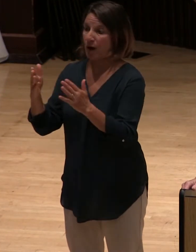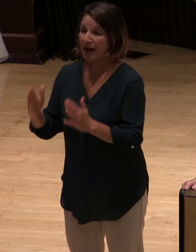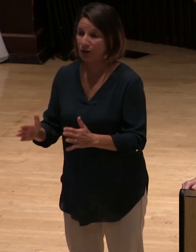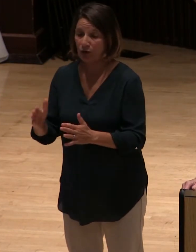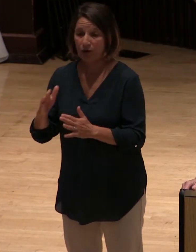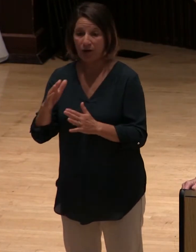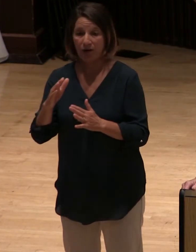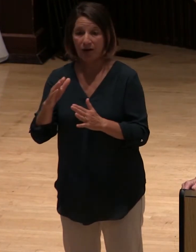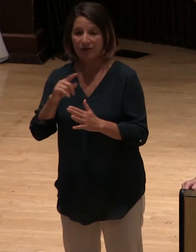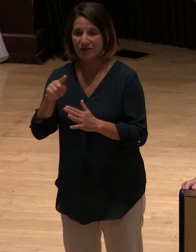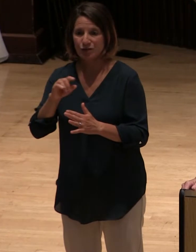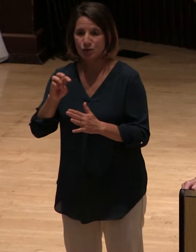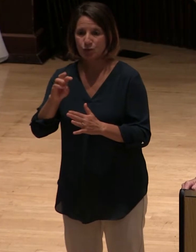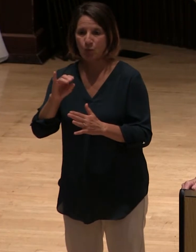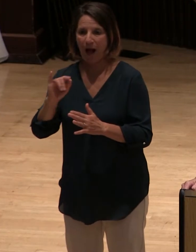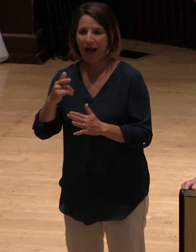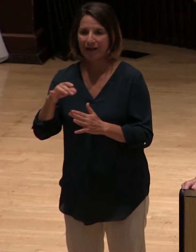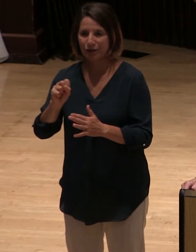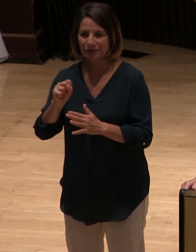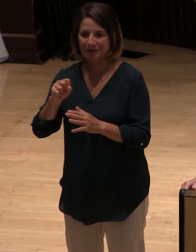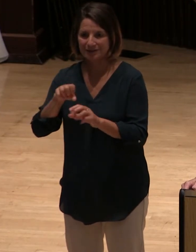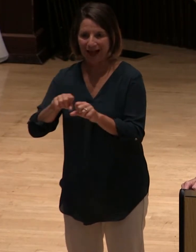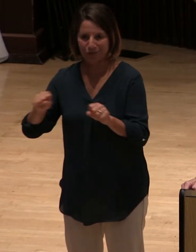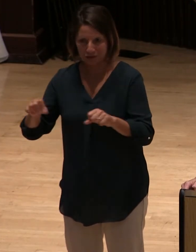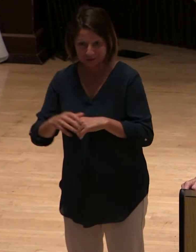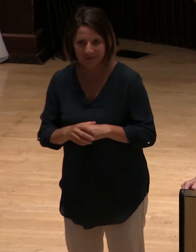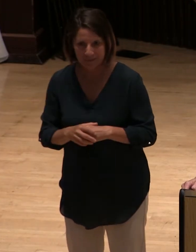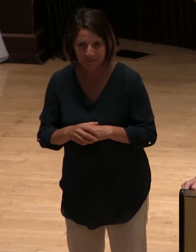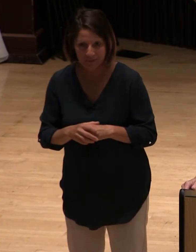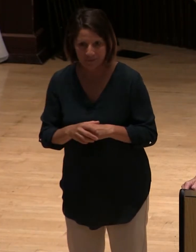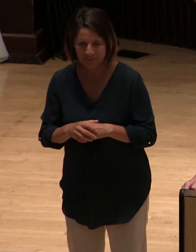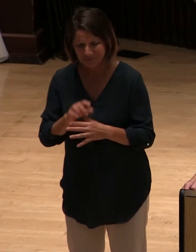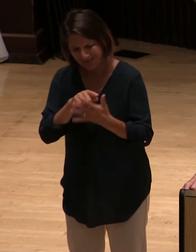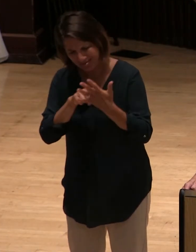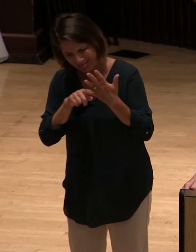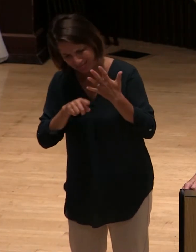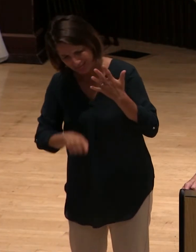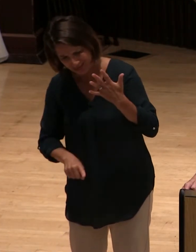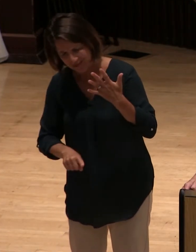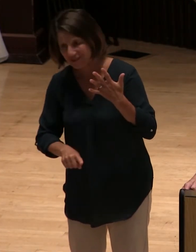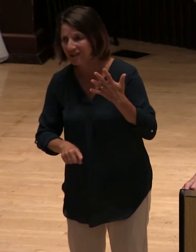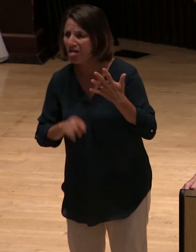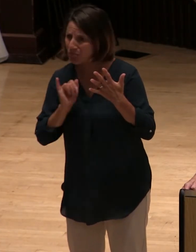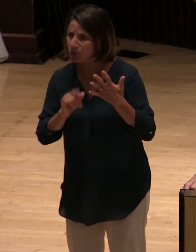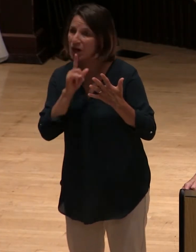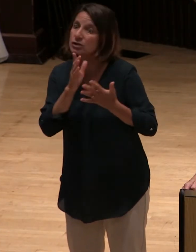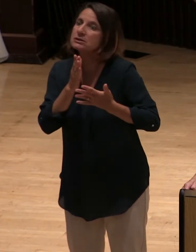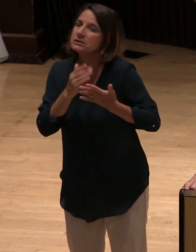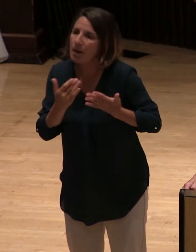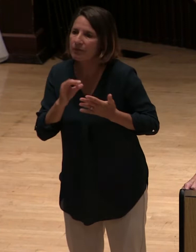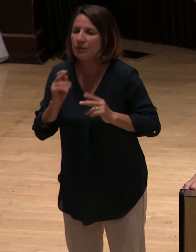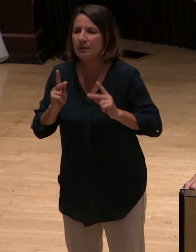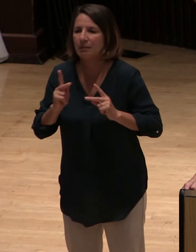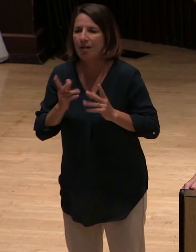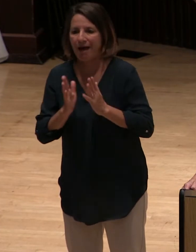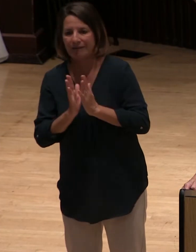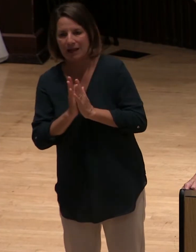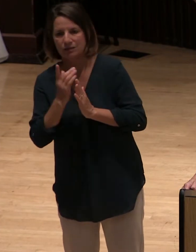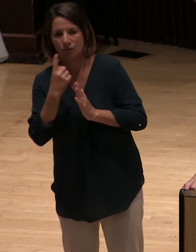Hots. Those are just some of the people that I have asked for help over the years.